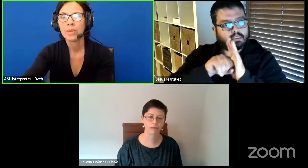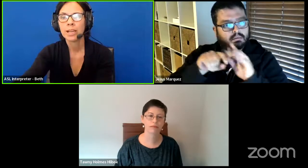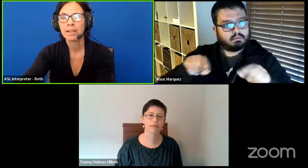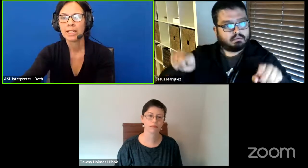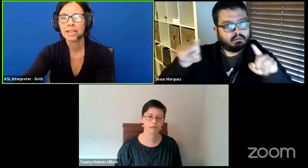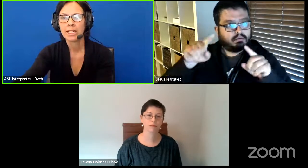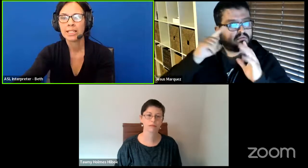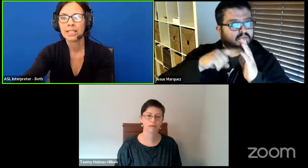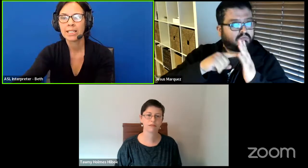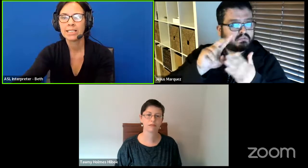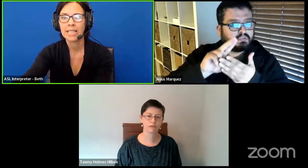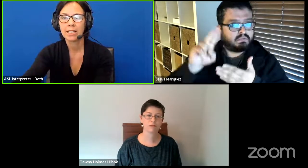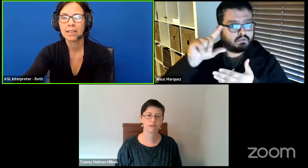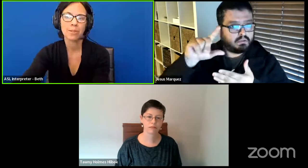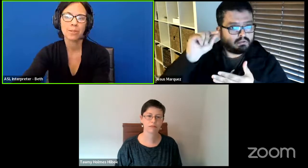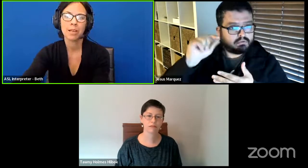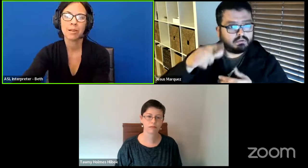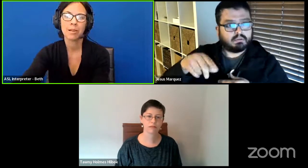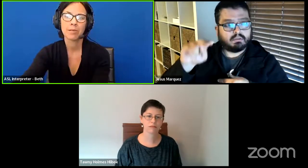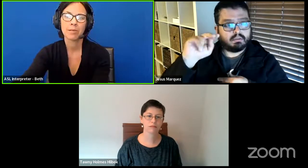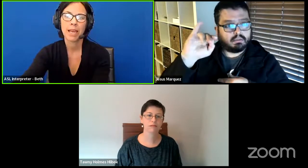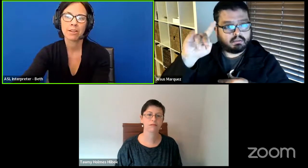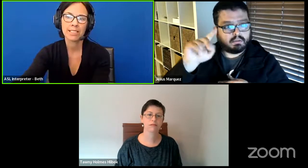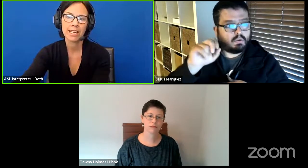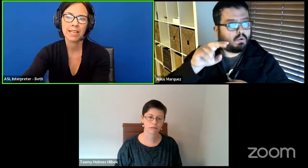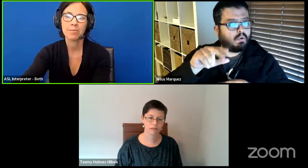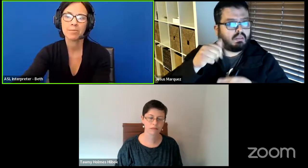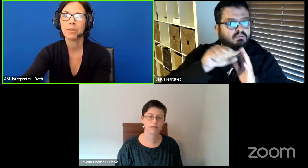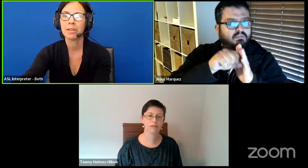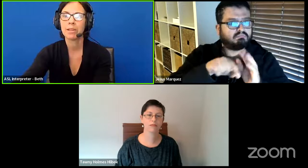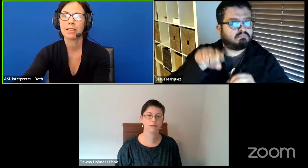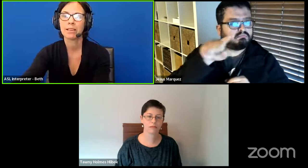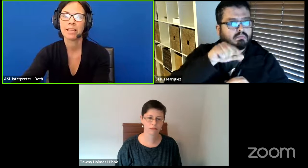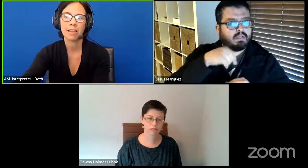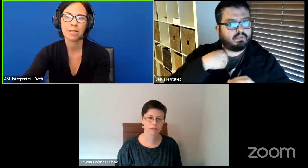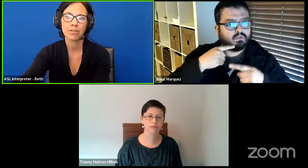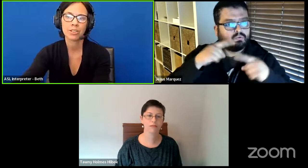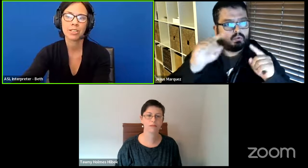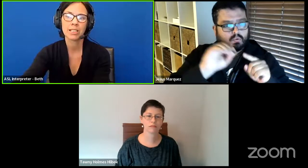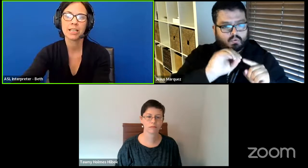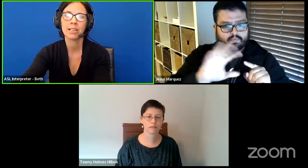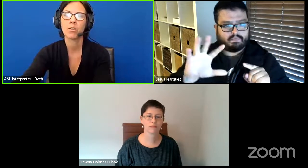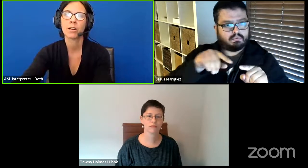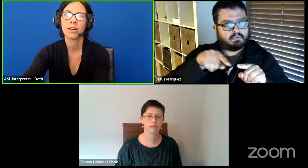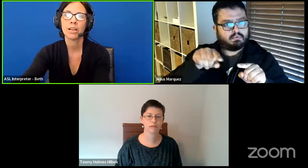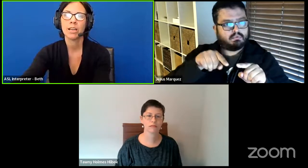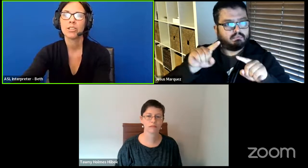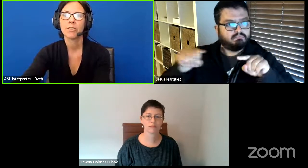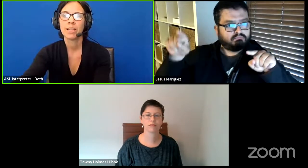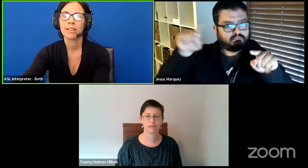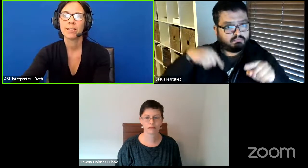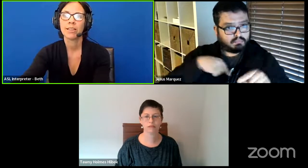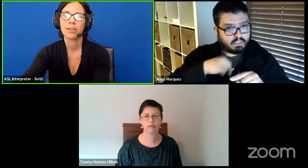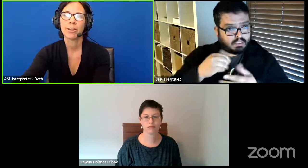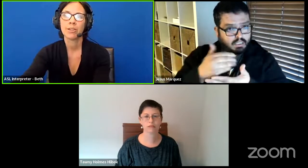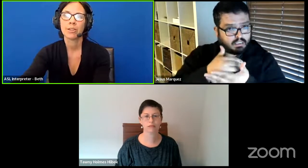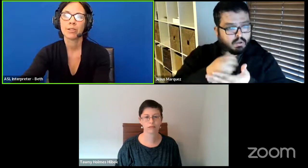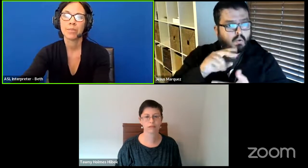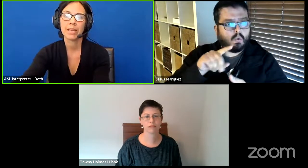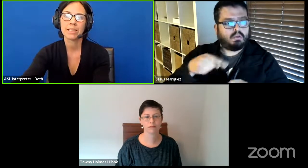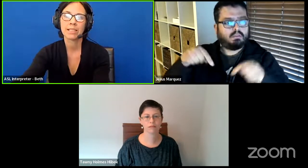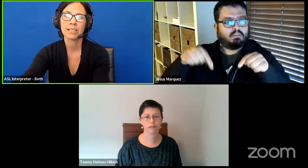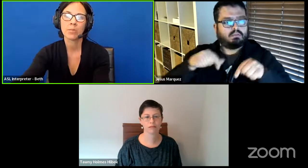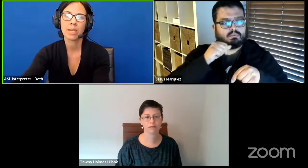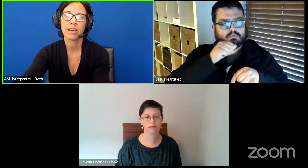should we collect data also from out of state, maybe like at the Gallaudet University, or do you think there are